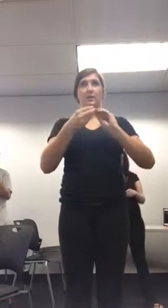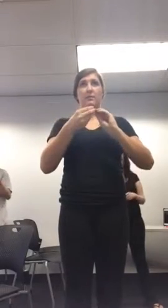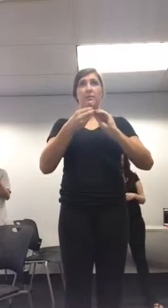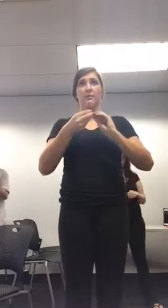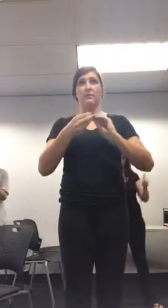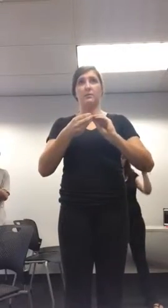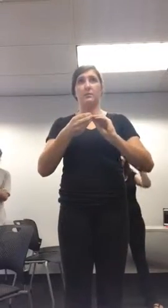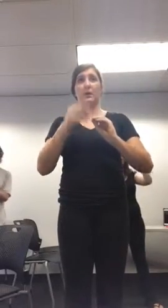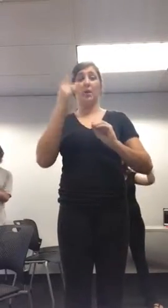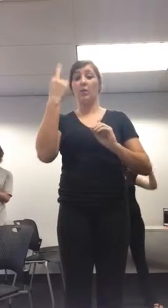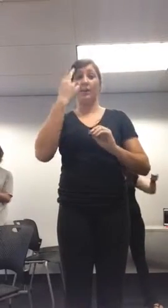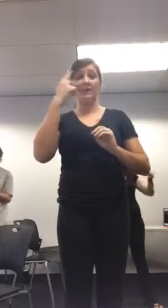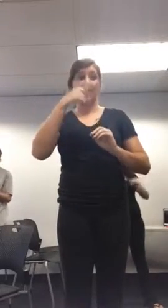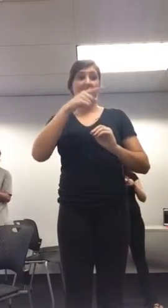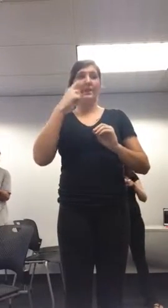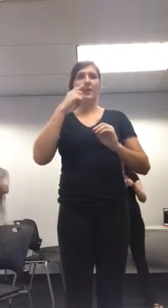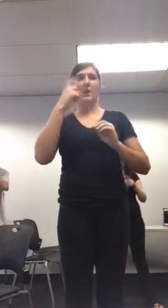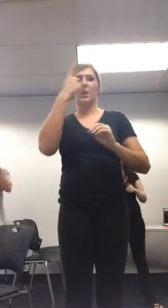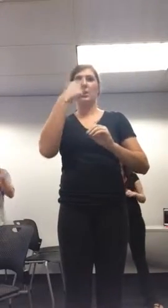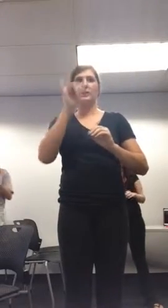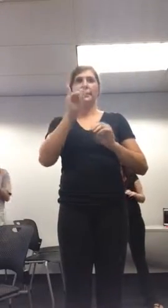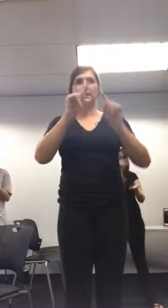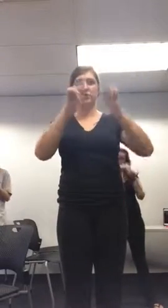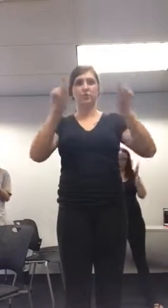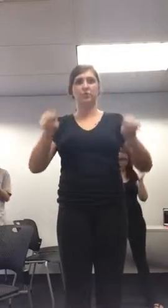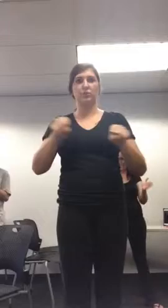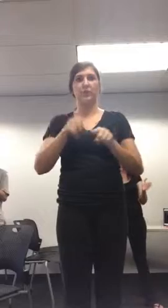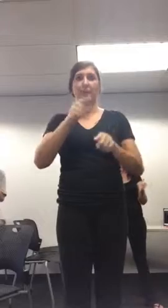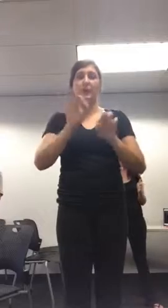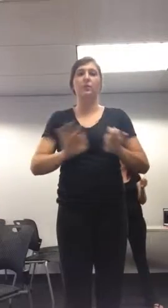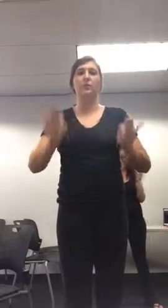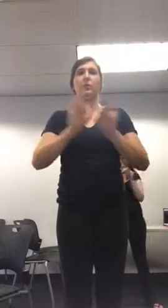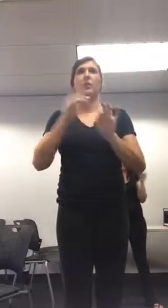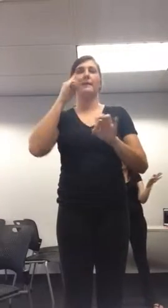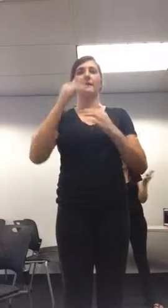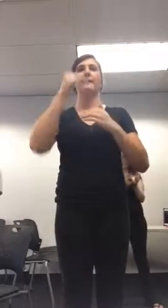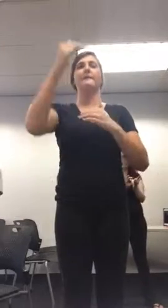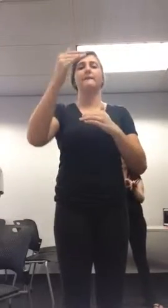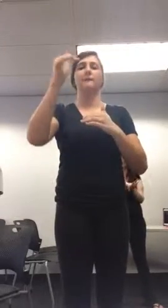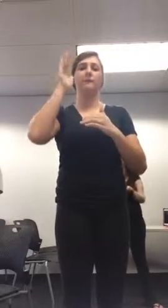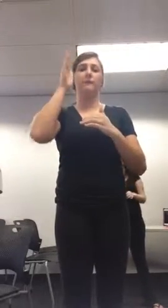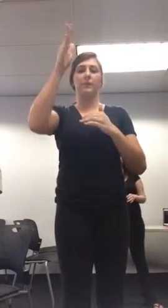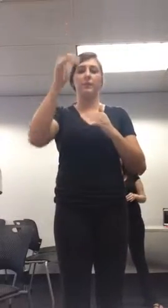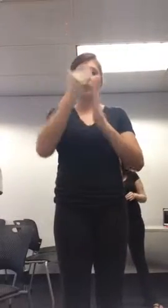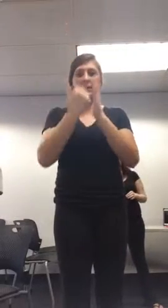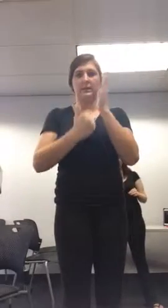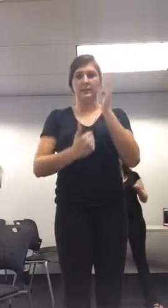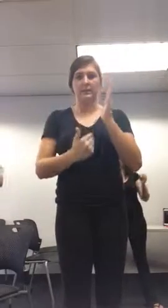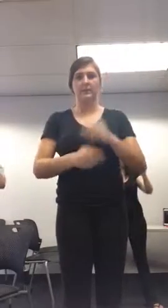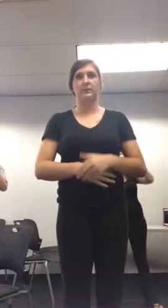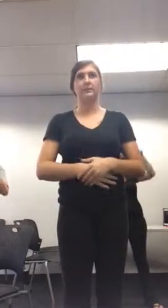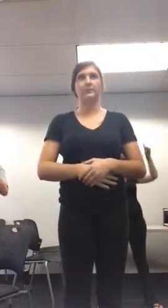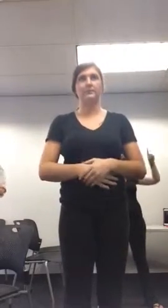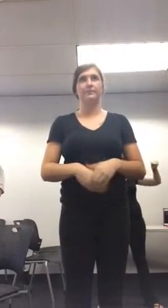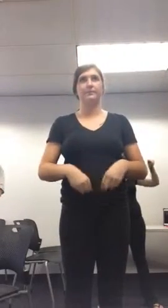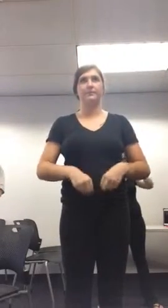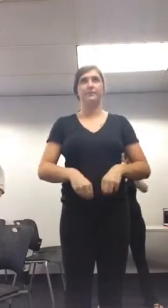important in future lessons. But right now, let's just recognize that these rectangular arrays, these rectangular groupings